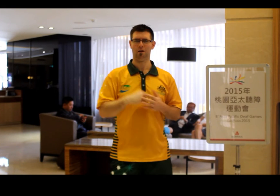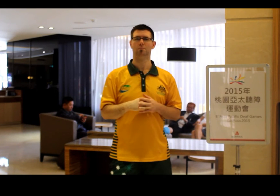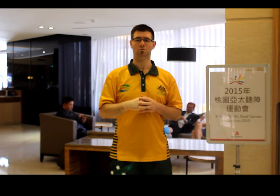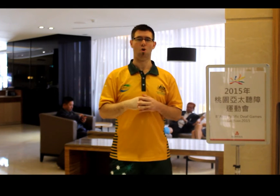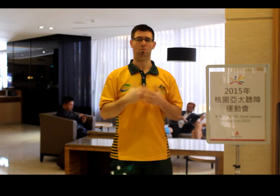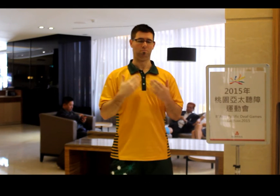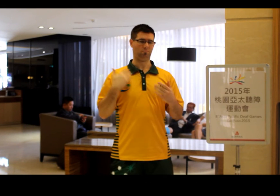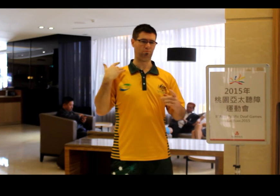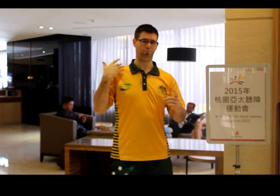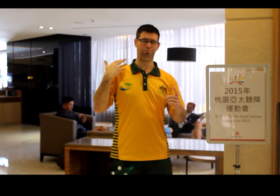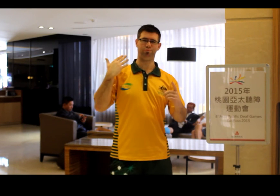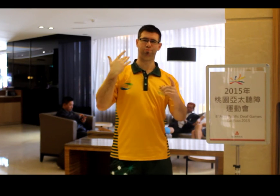Deaf Games